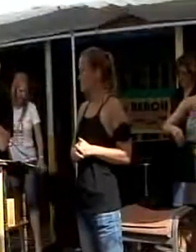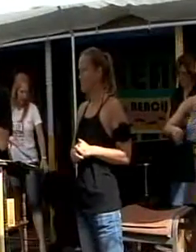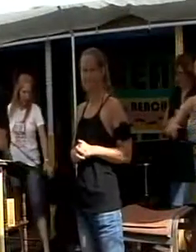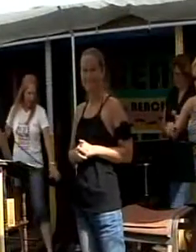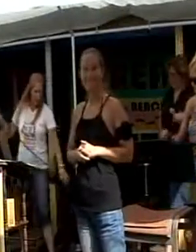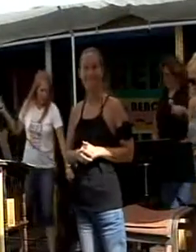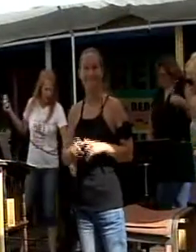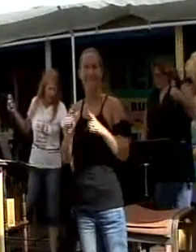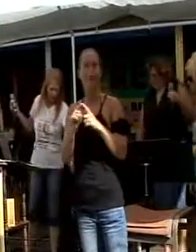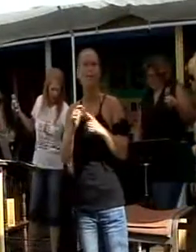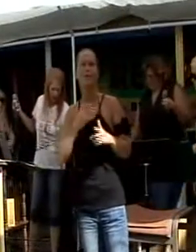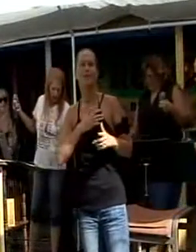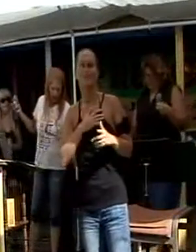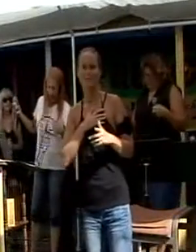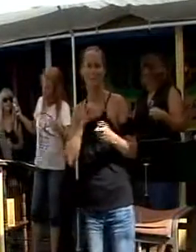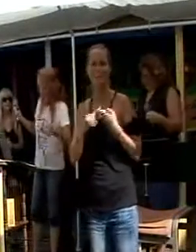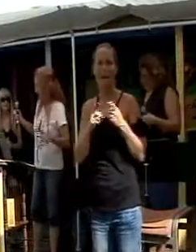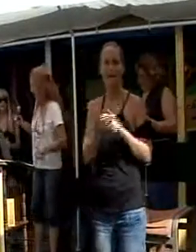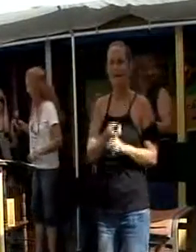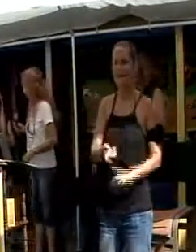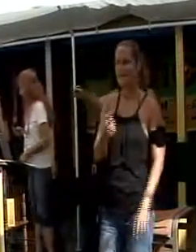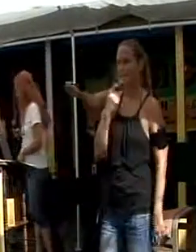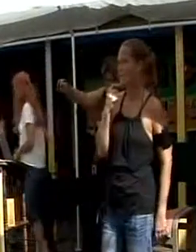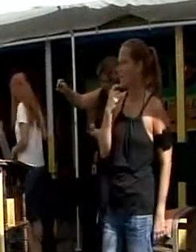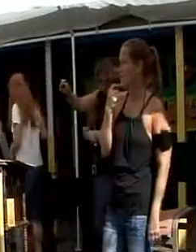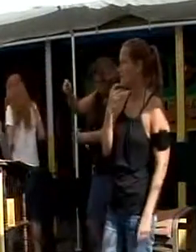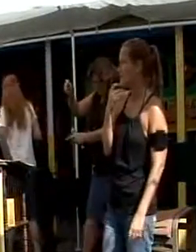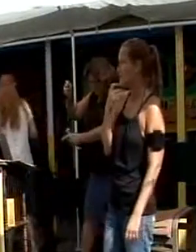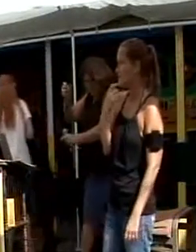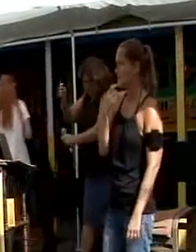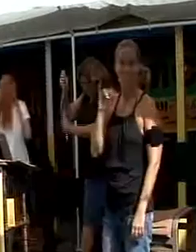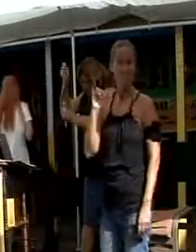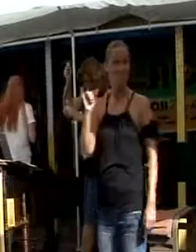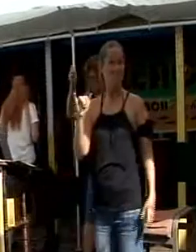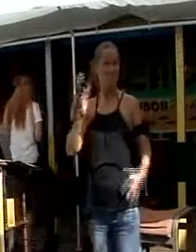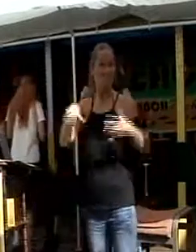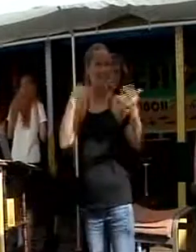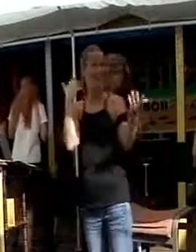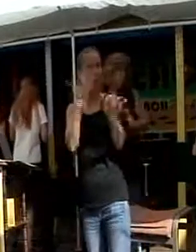In the words of my friend Bob Nelson as Epi Epperman, that's it!